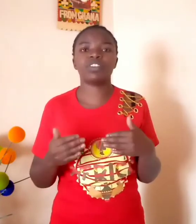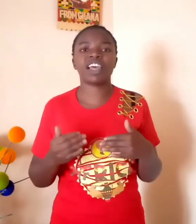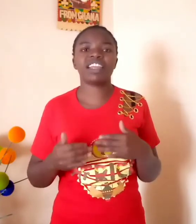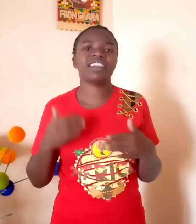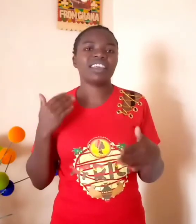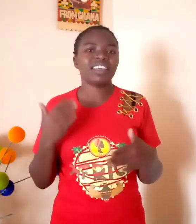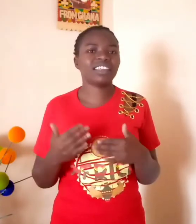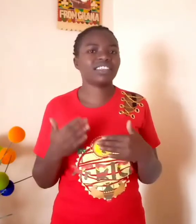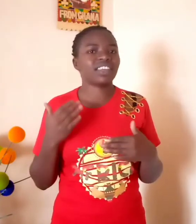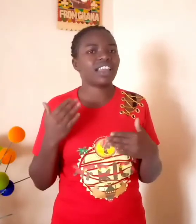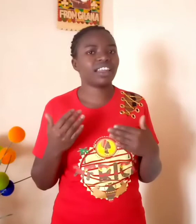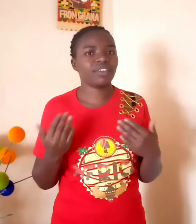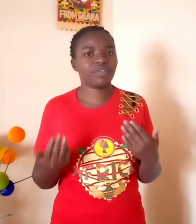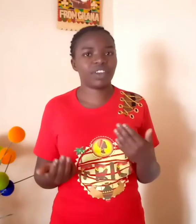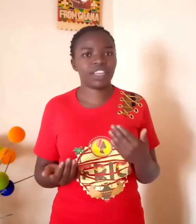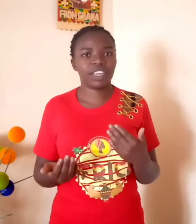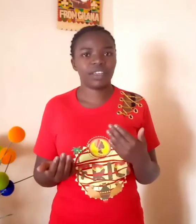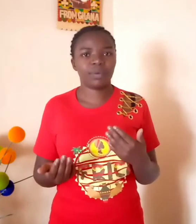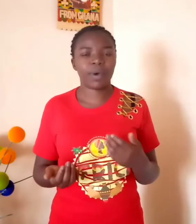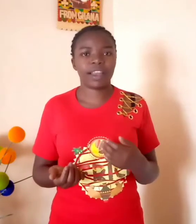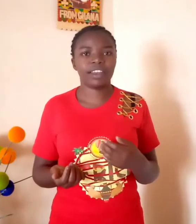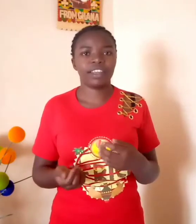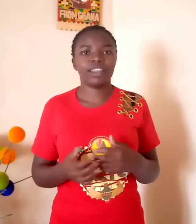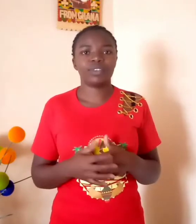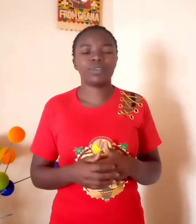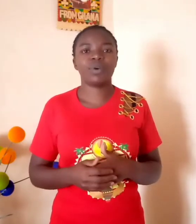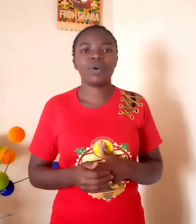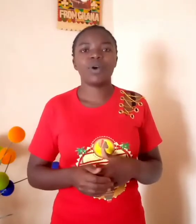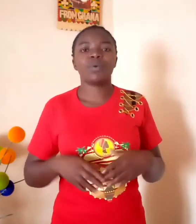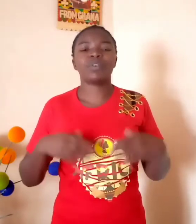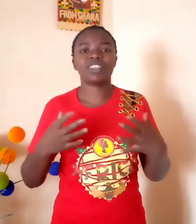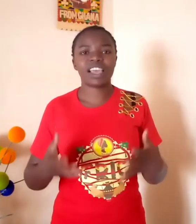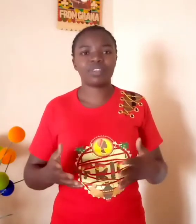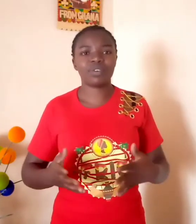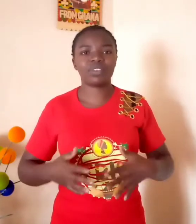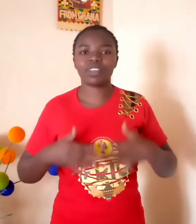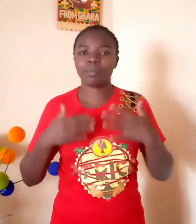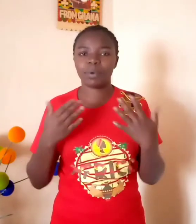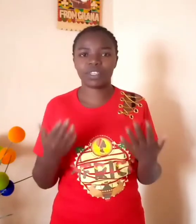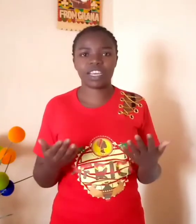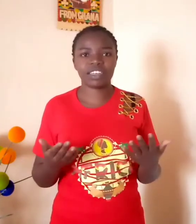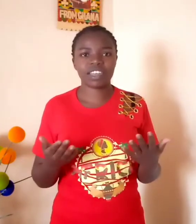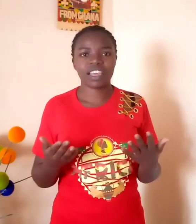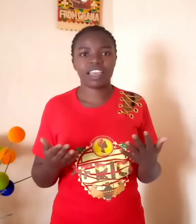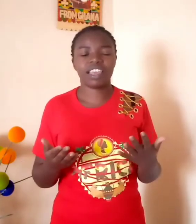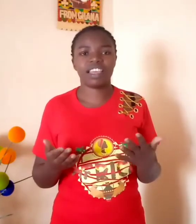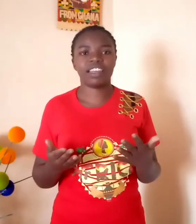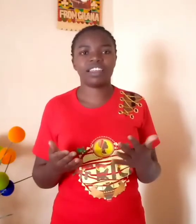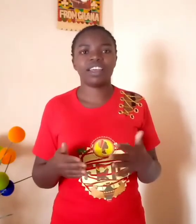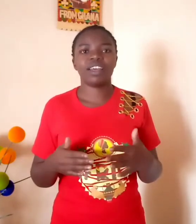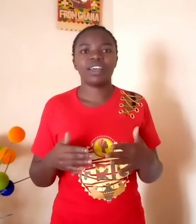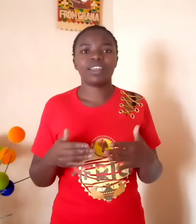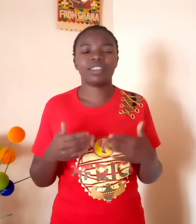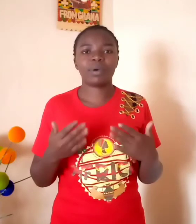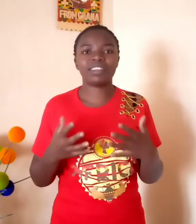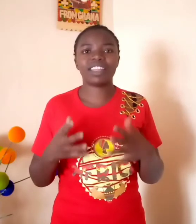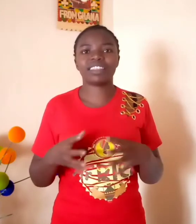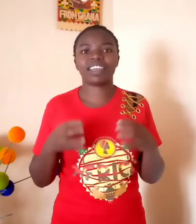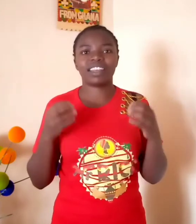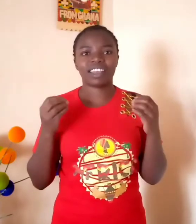sign each and every word. So we sign those important and the words that can